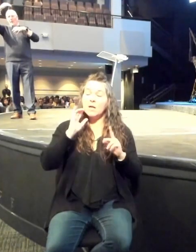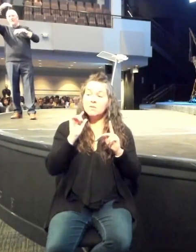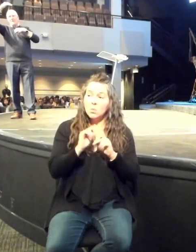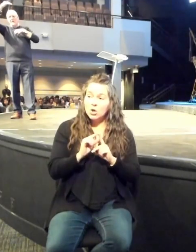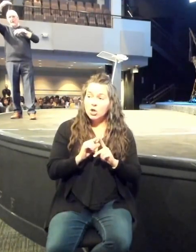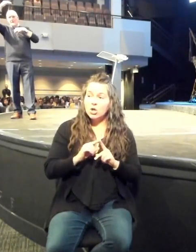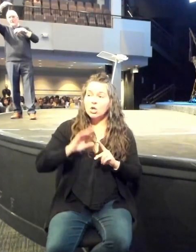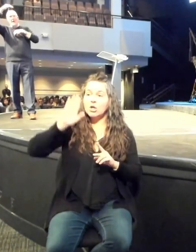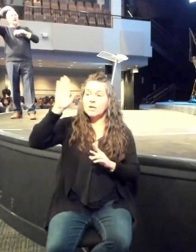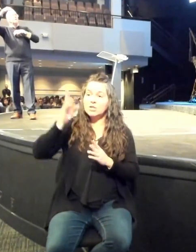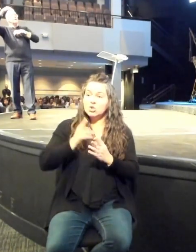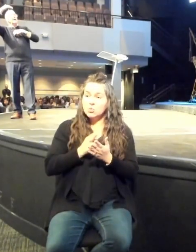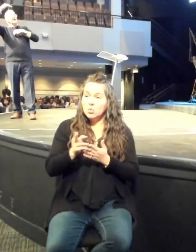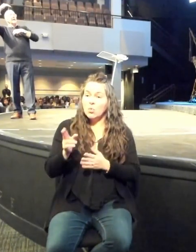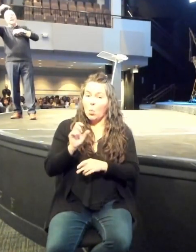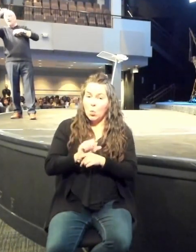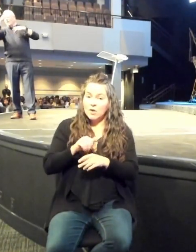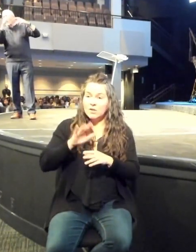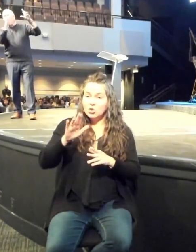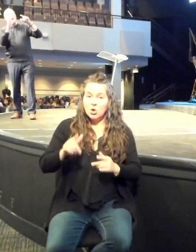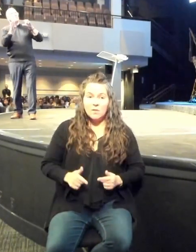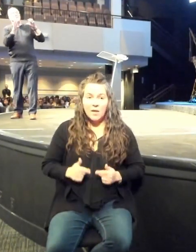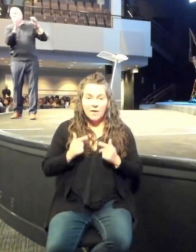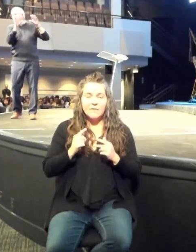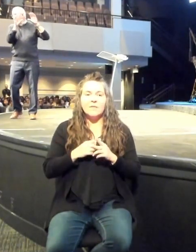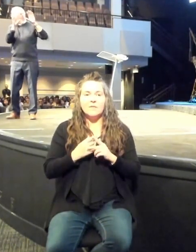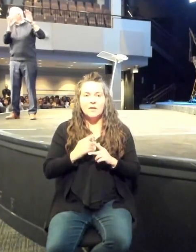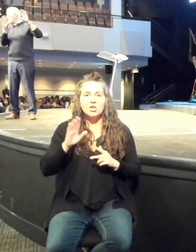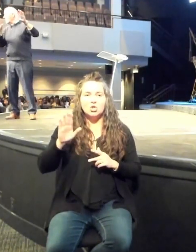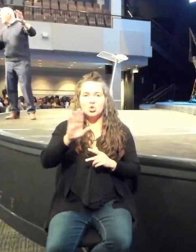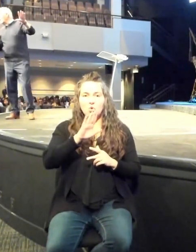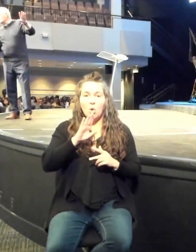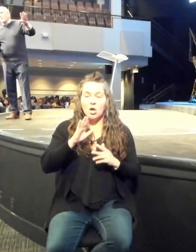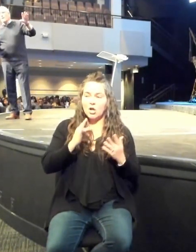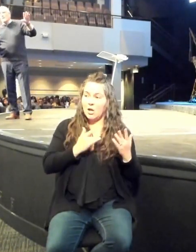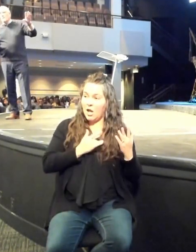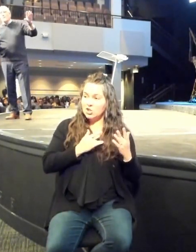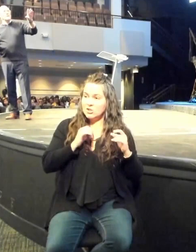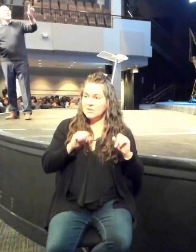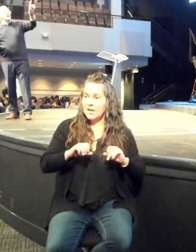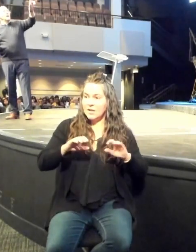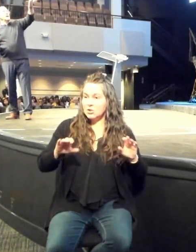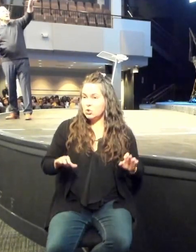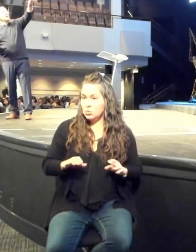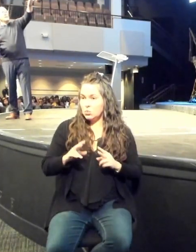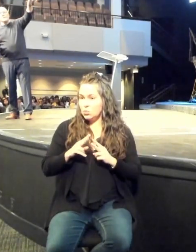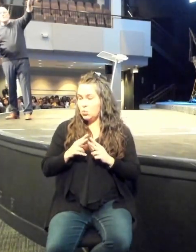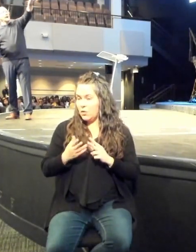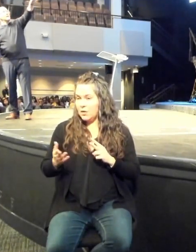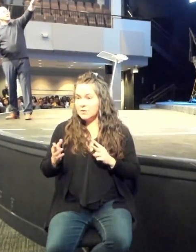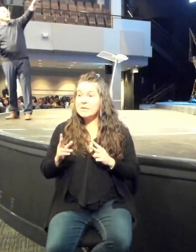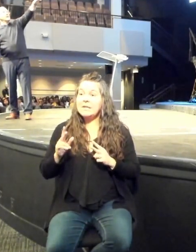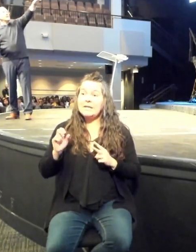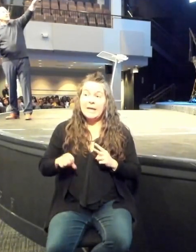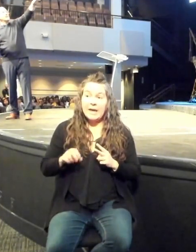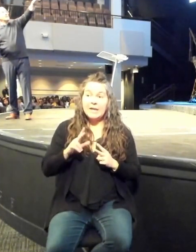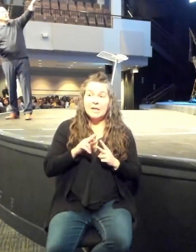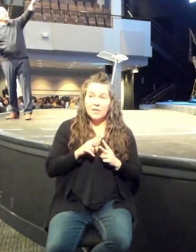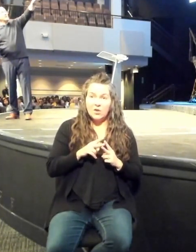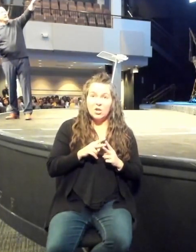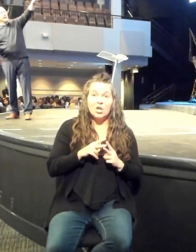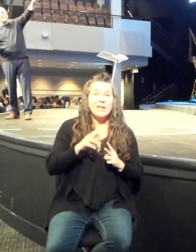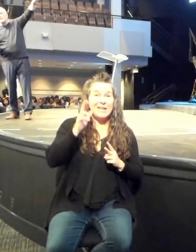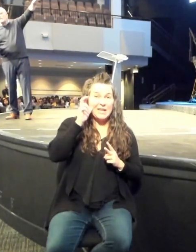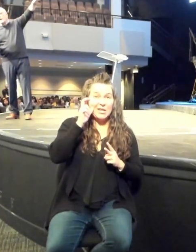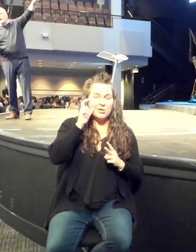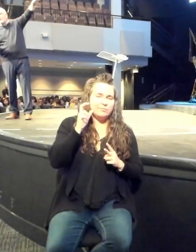Spirit works in your life, your conscience can do one of two things with it. It can either reject it. Notice